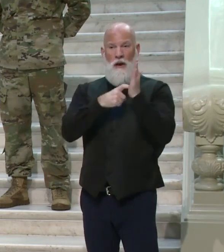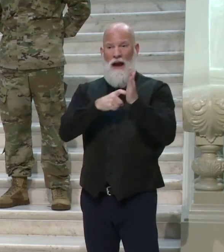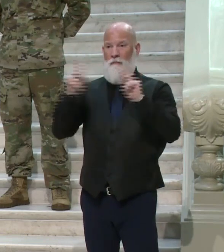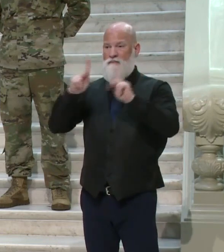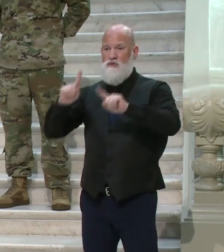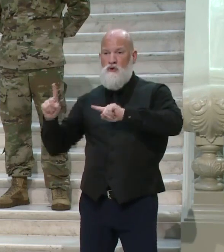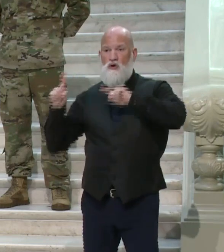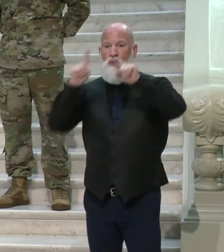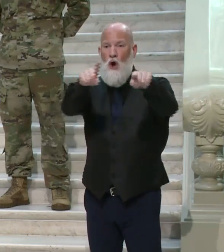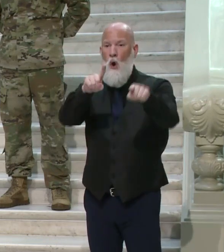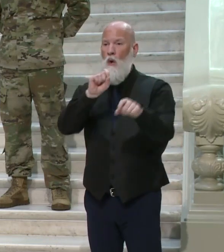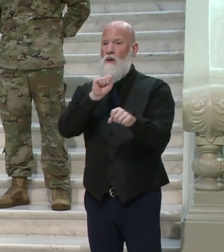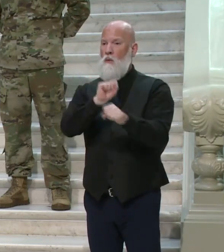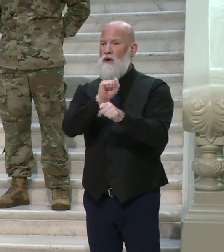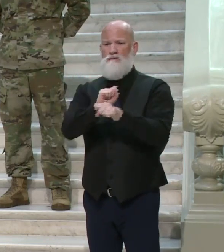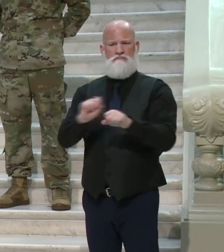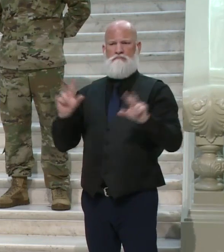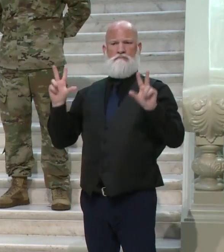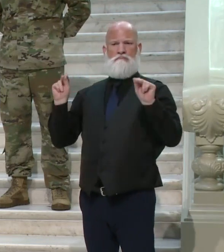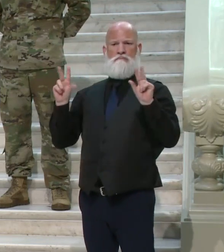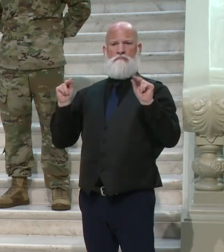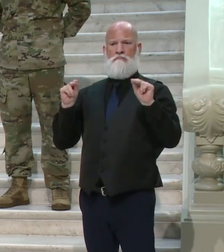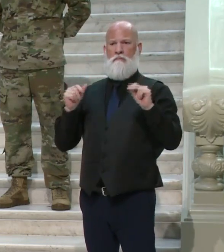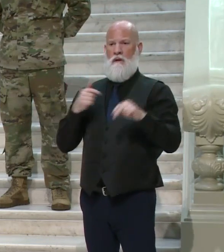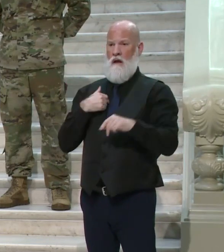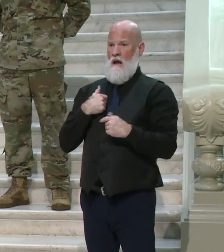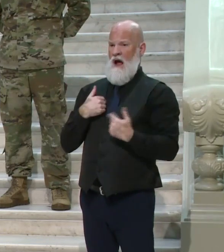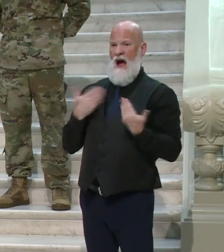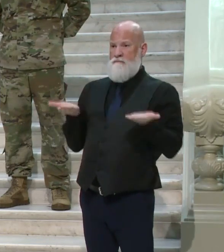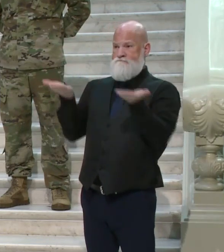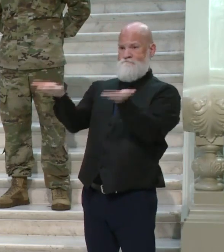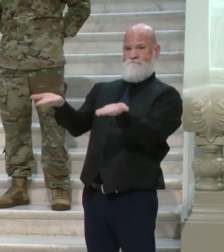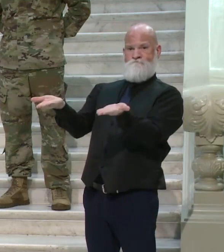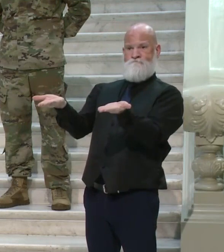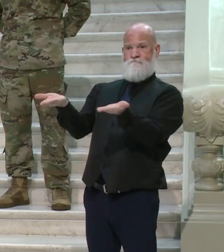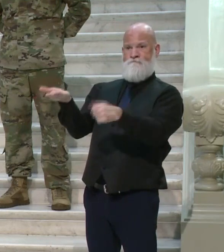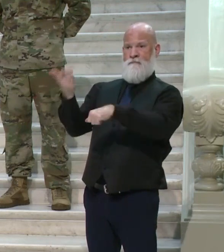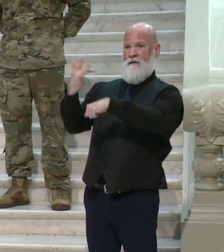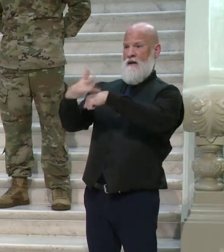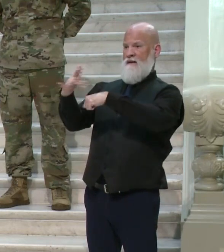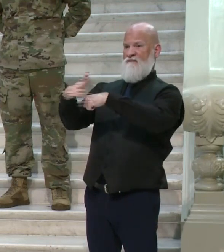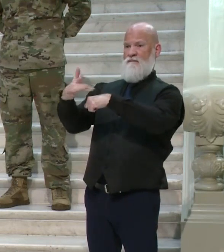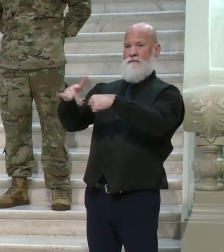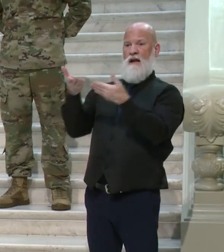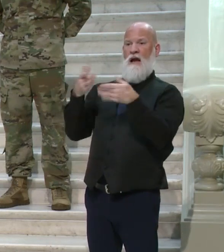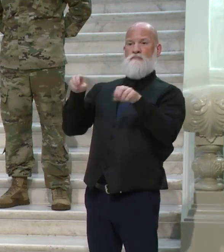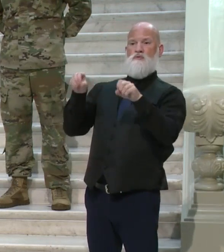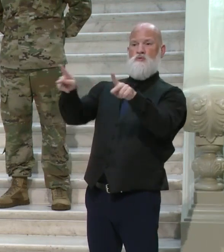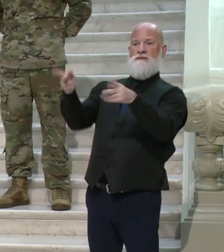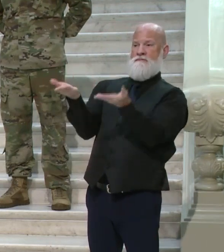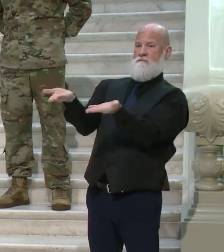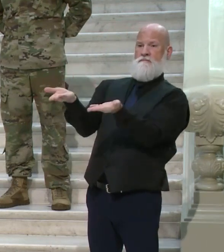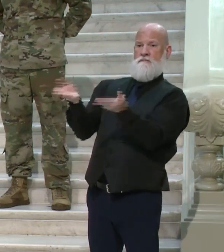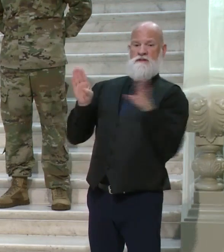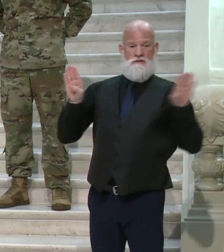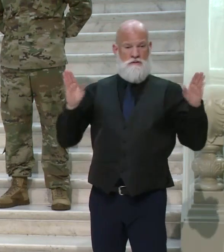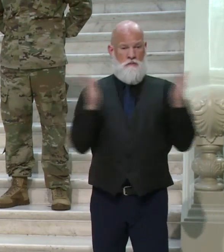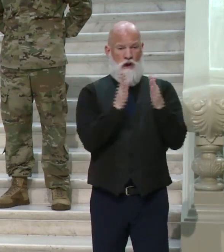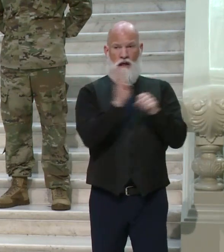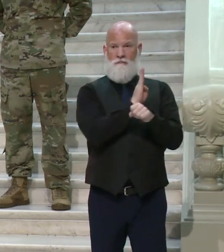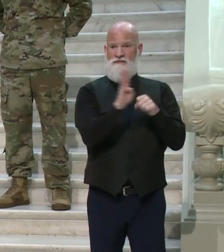the opportunity that literally were on the verge, many of them, of losing everything that they got.